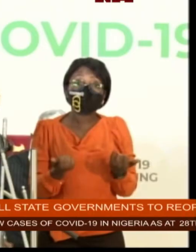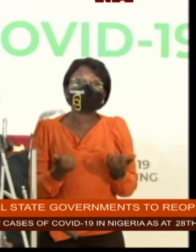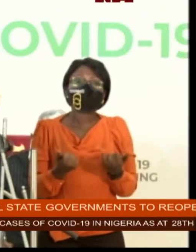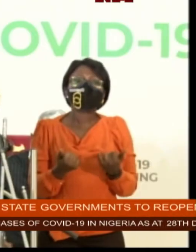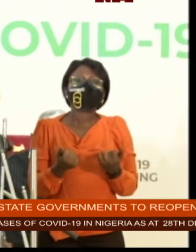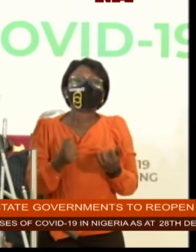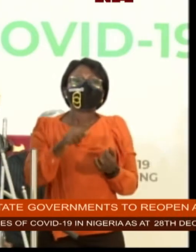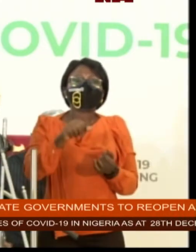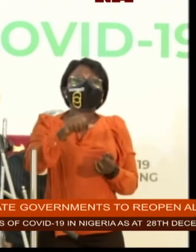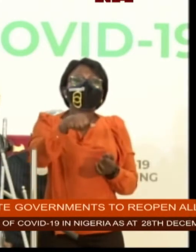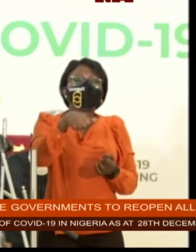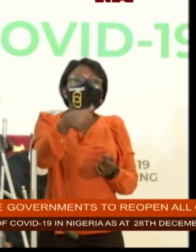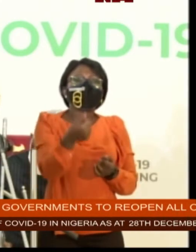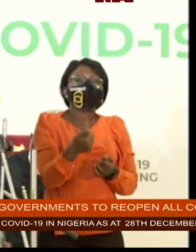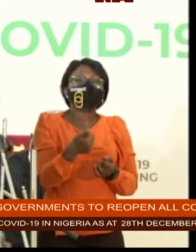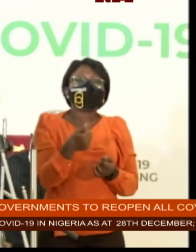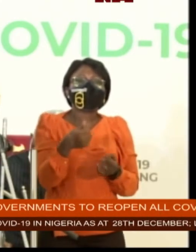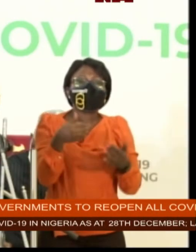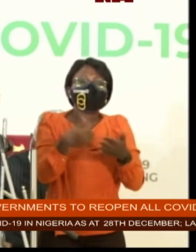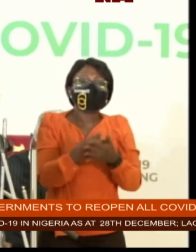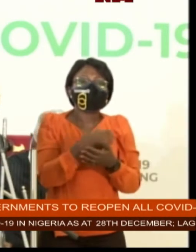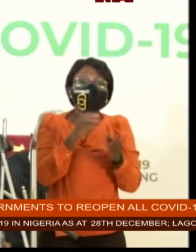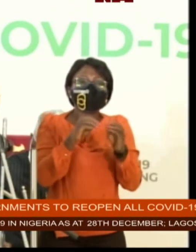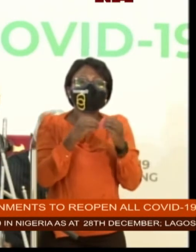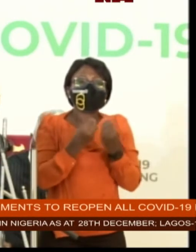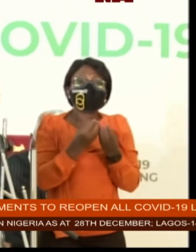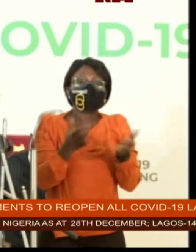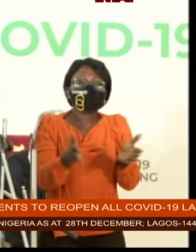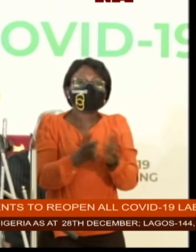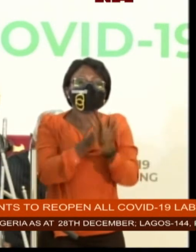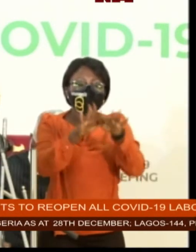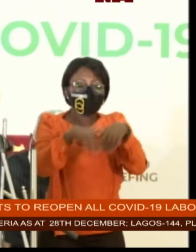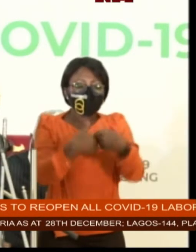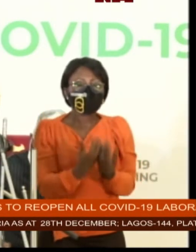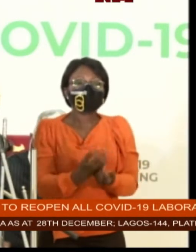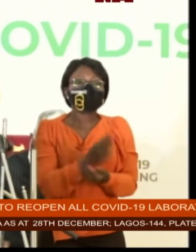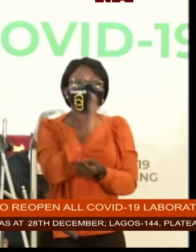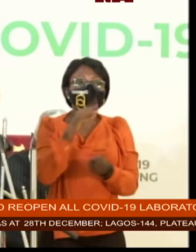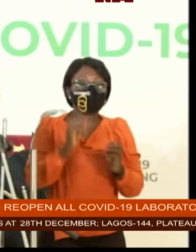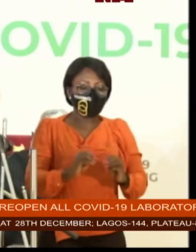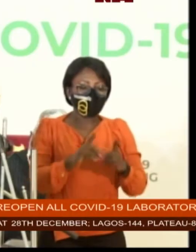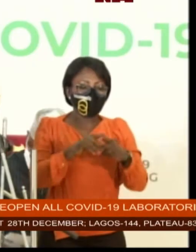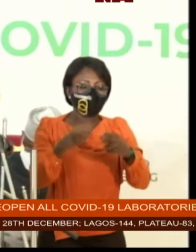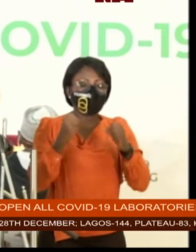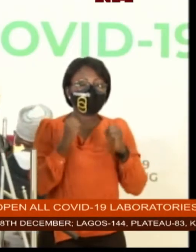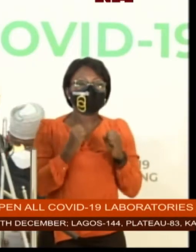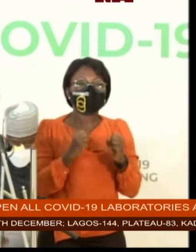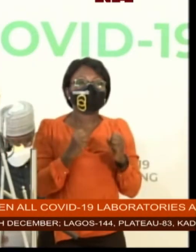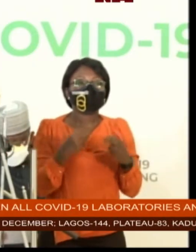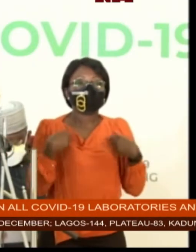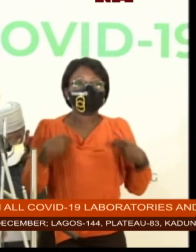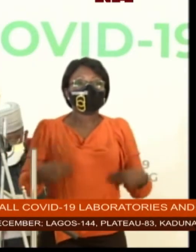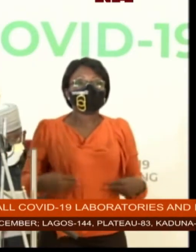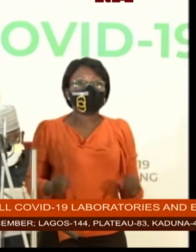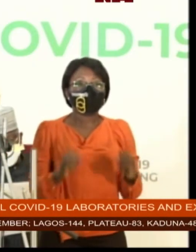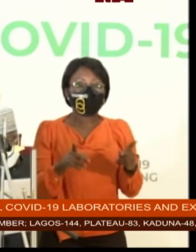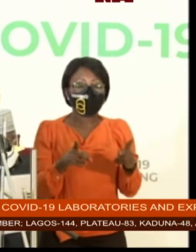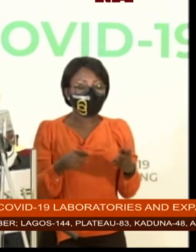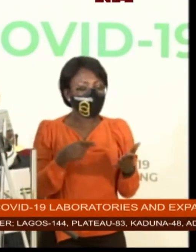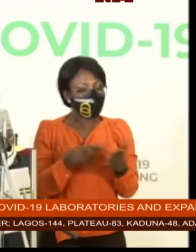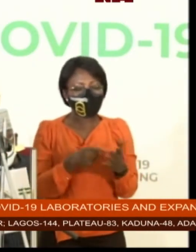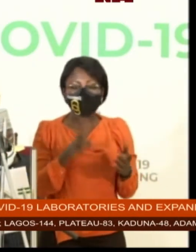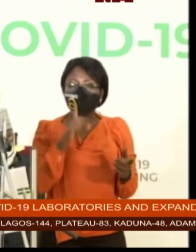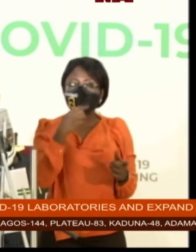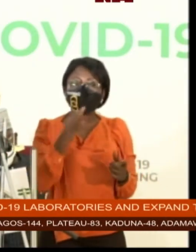asked about how we're using this opportunity to strengthen health security across the country. I think this is our biggest challenge as